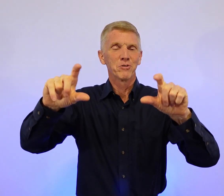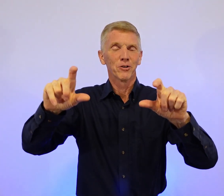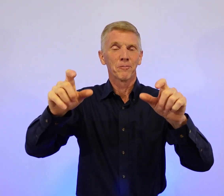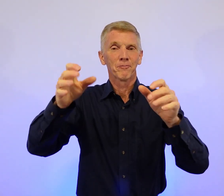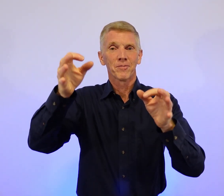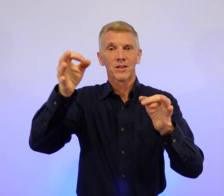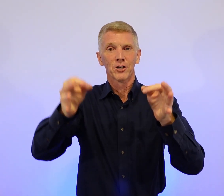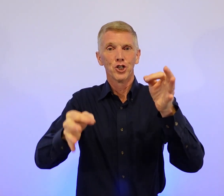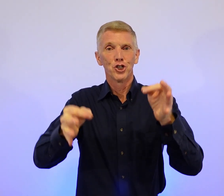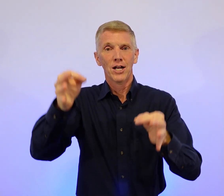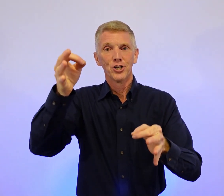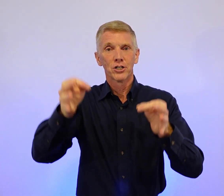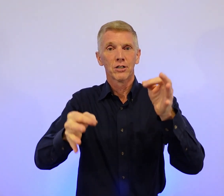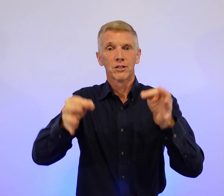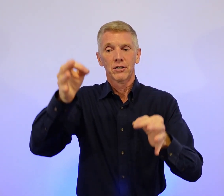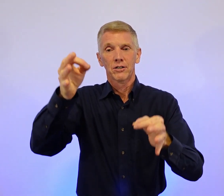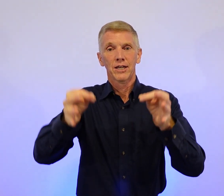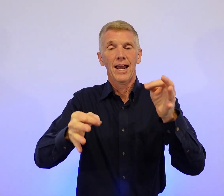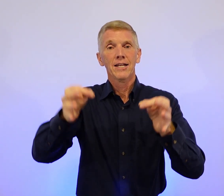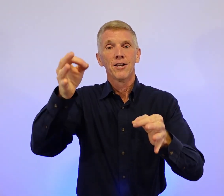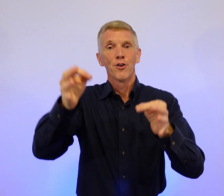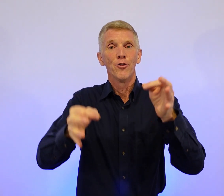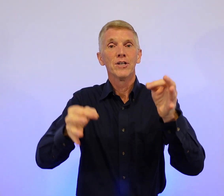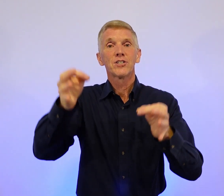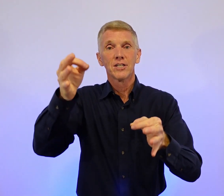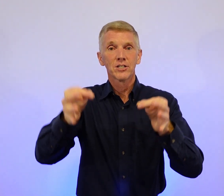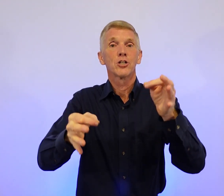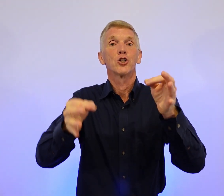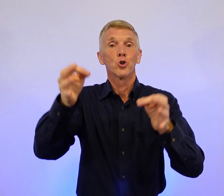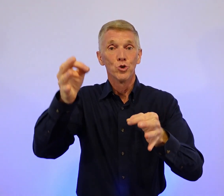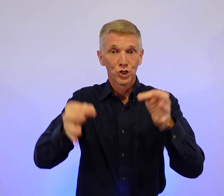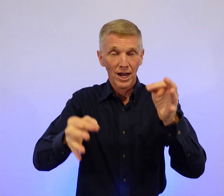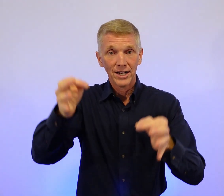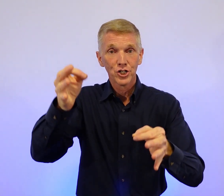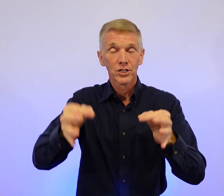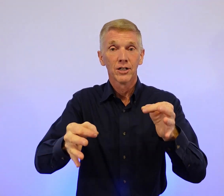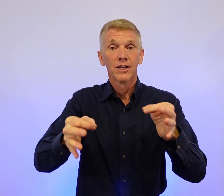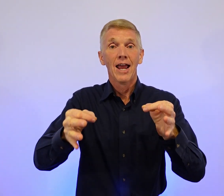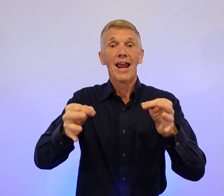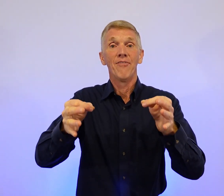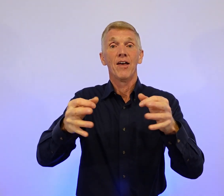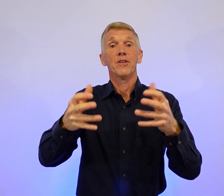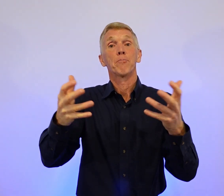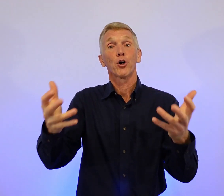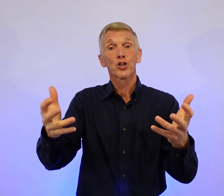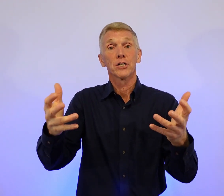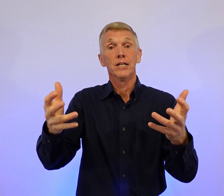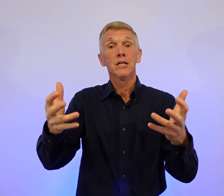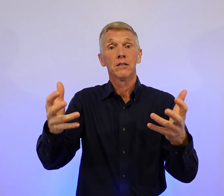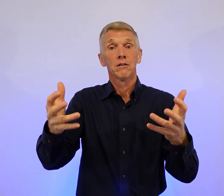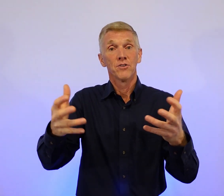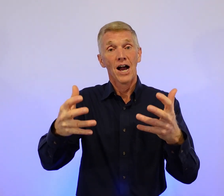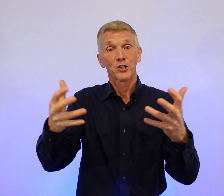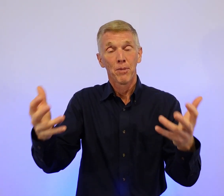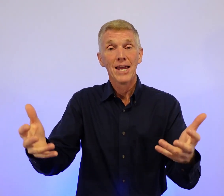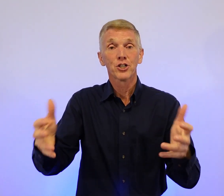from. Judge. Okay, this is to judge, and then the person, the occupation